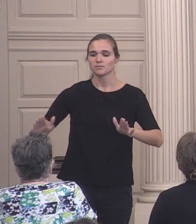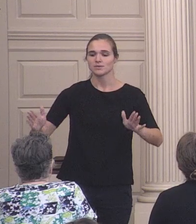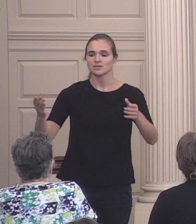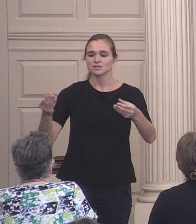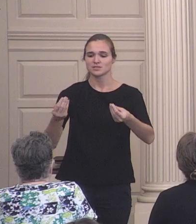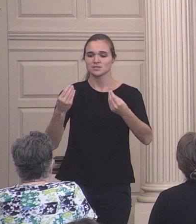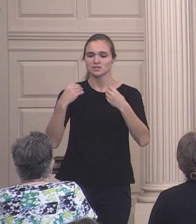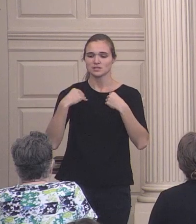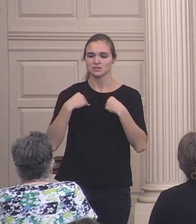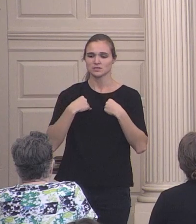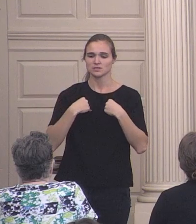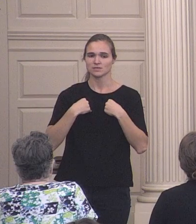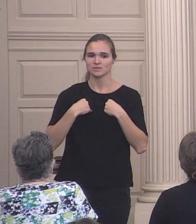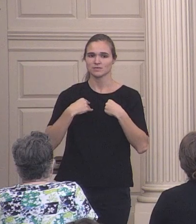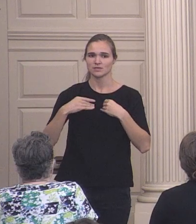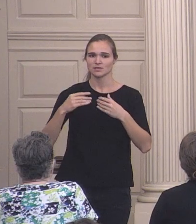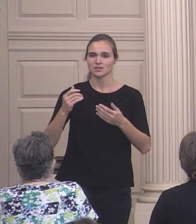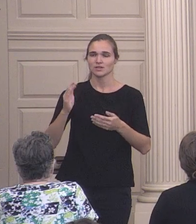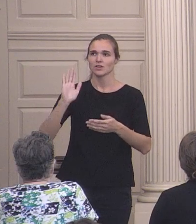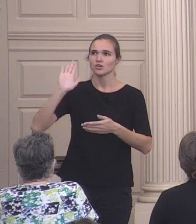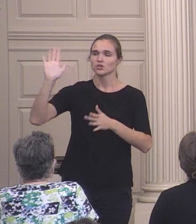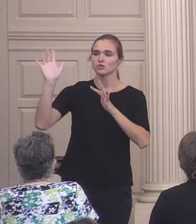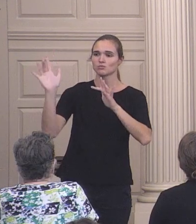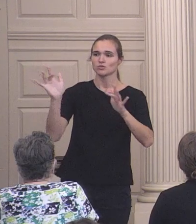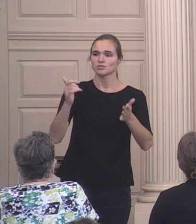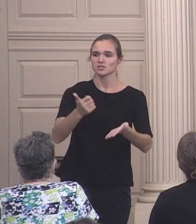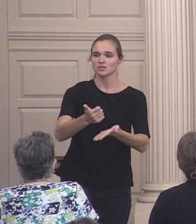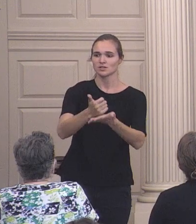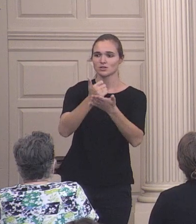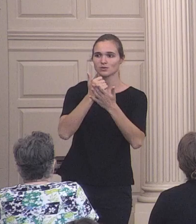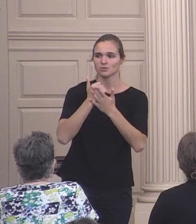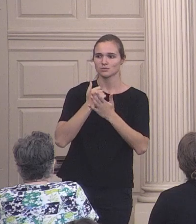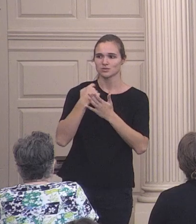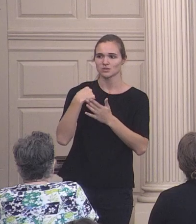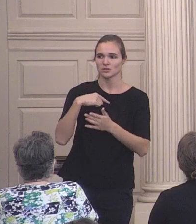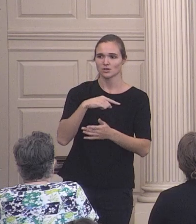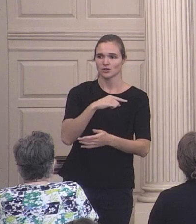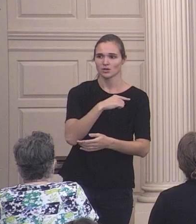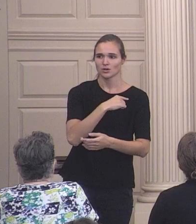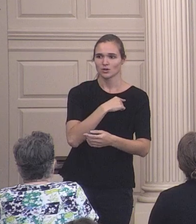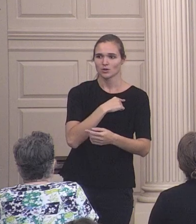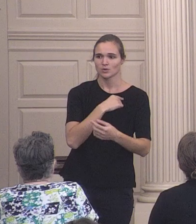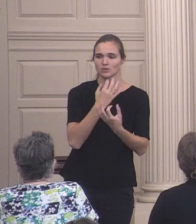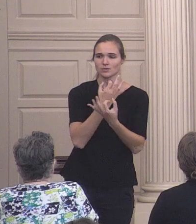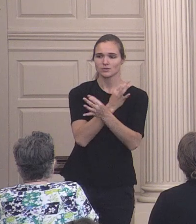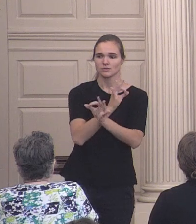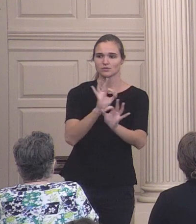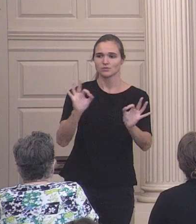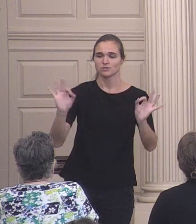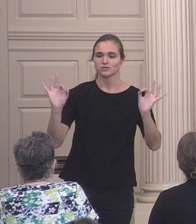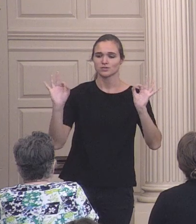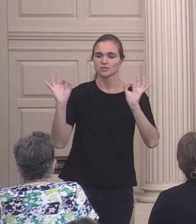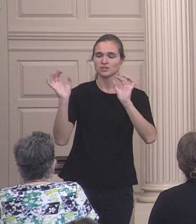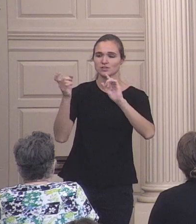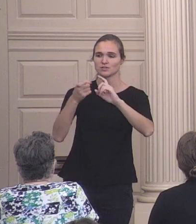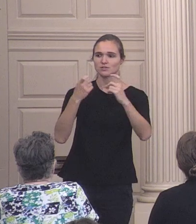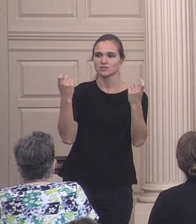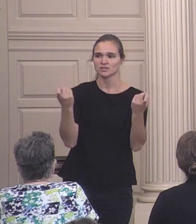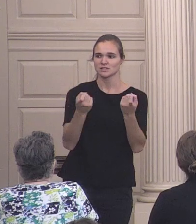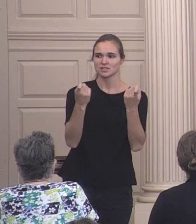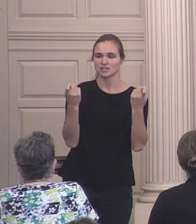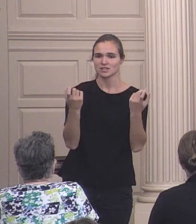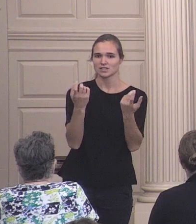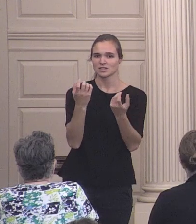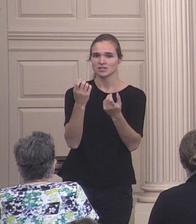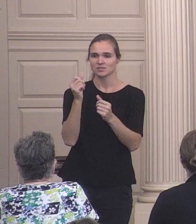days, that by the help of your mercy, we may be always free from sin and safe